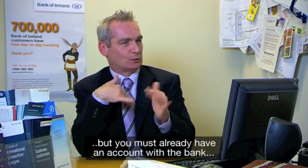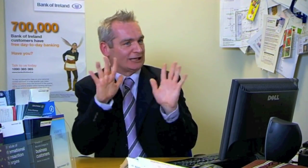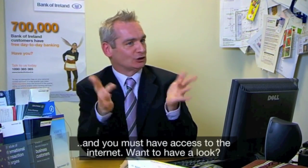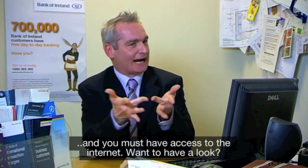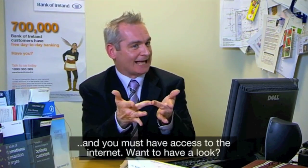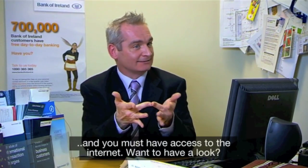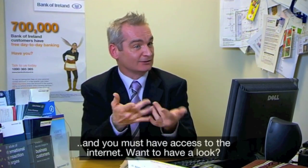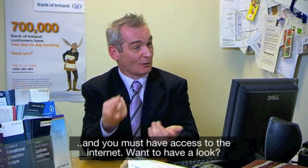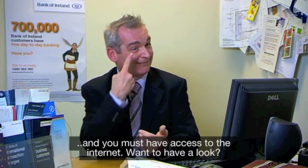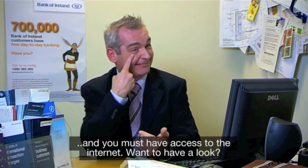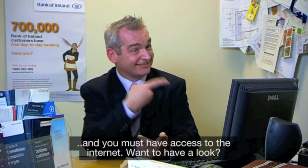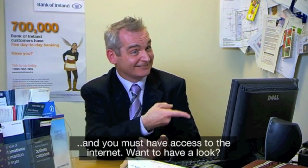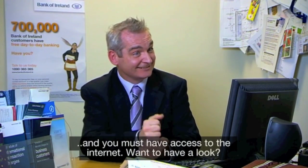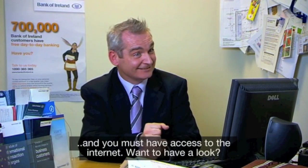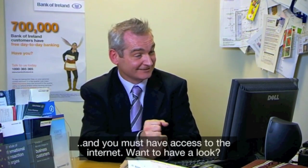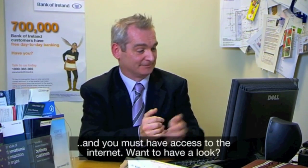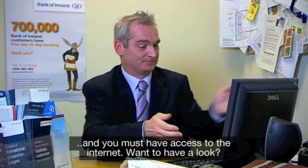the internet. Want to have a look?